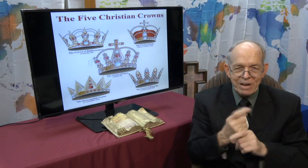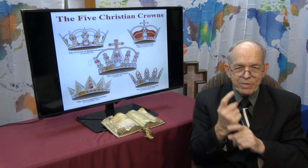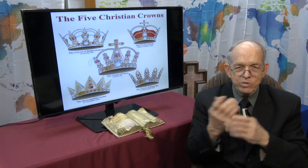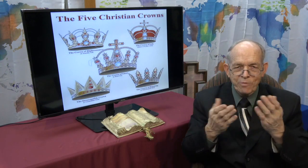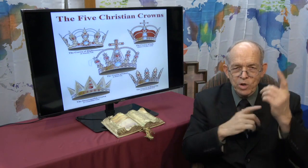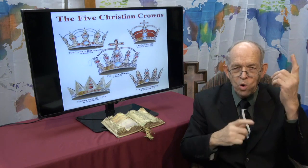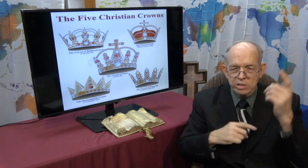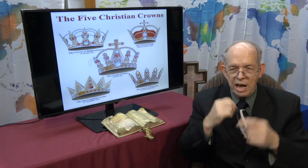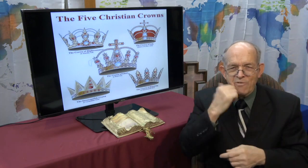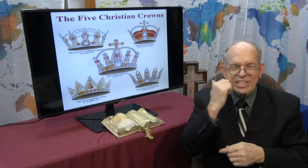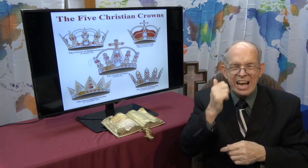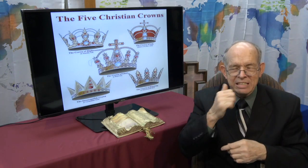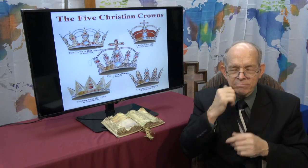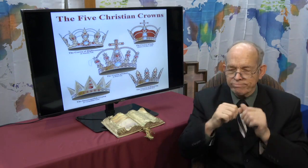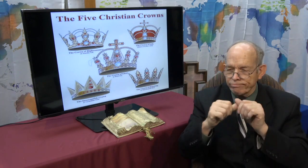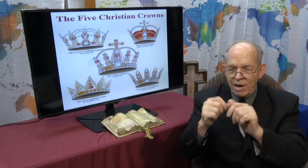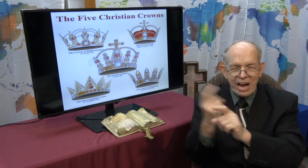Paper straight for the Lord, every day. Paper.